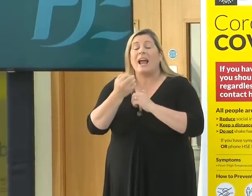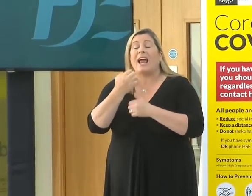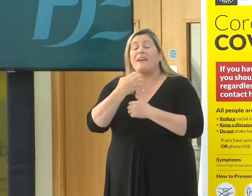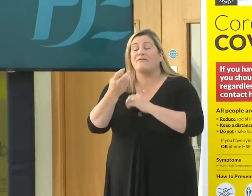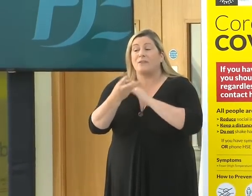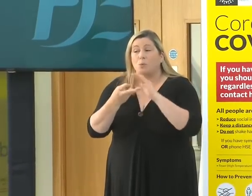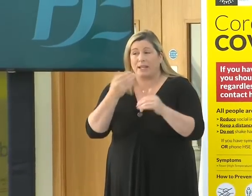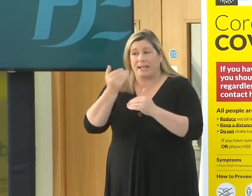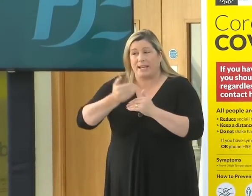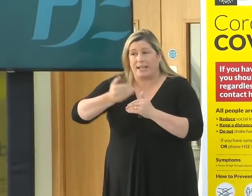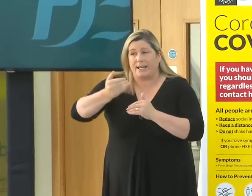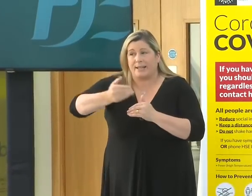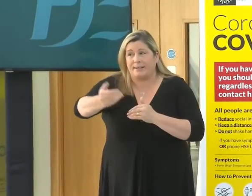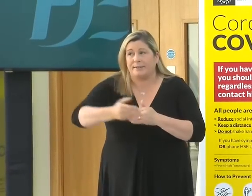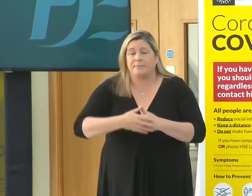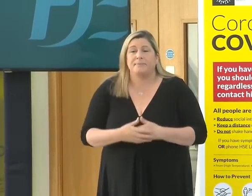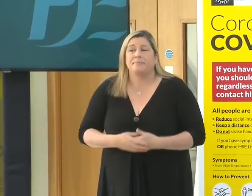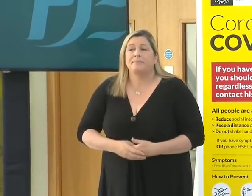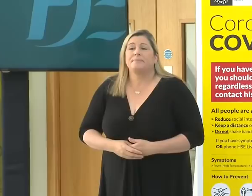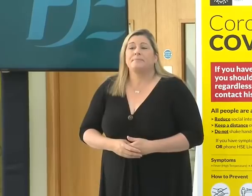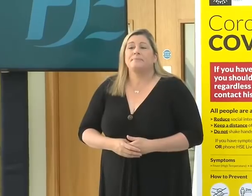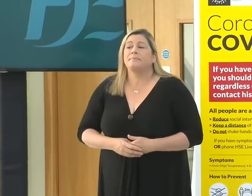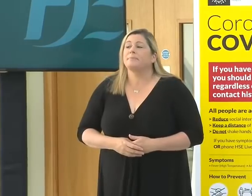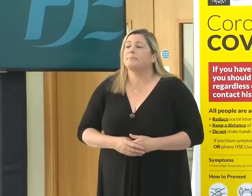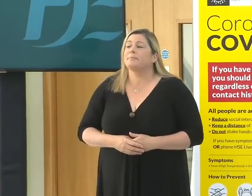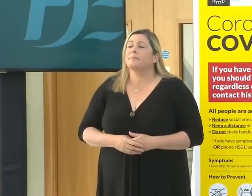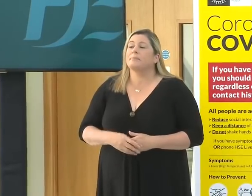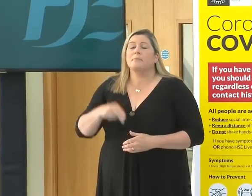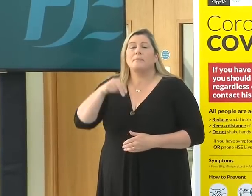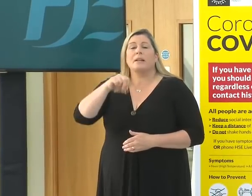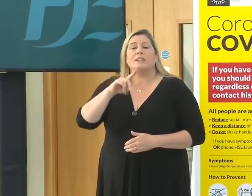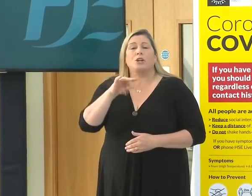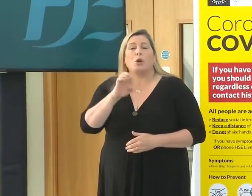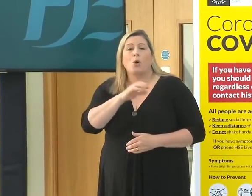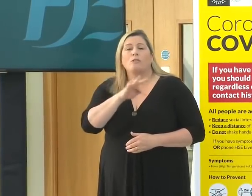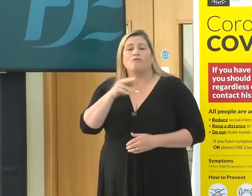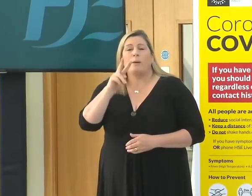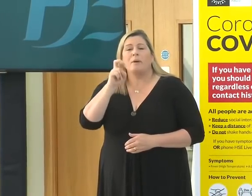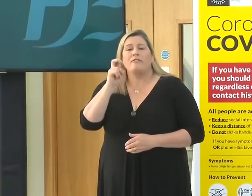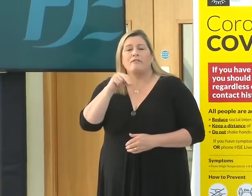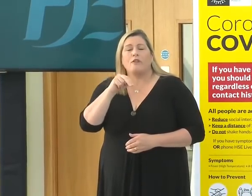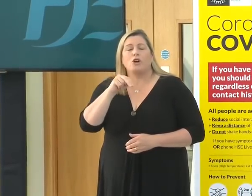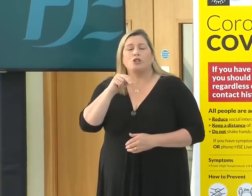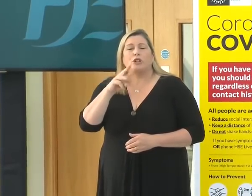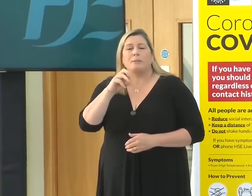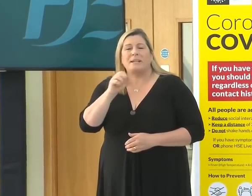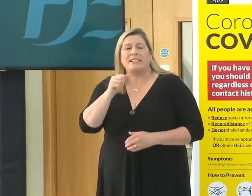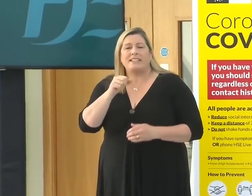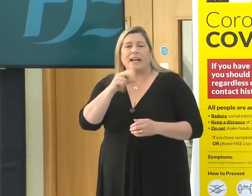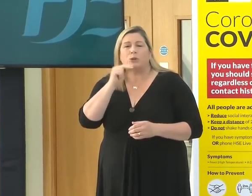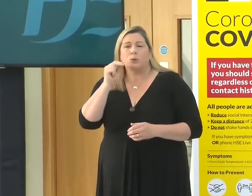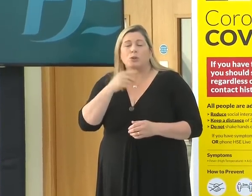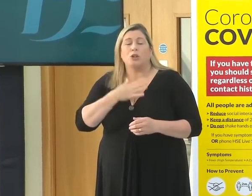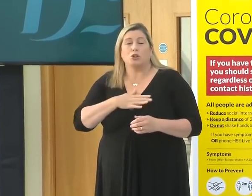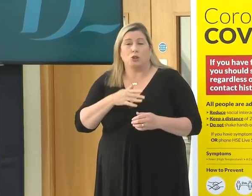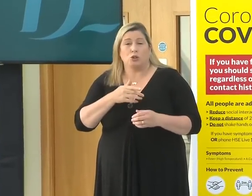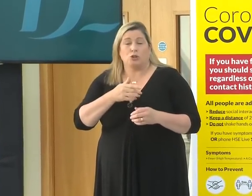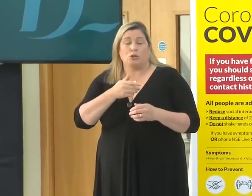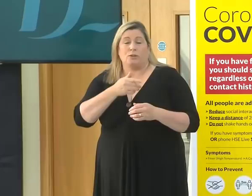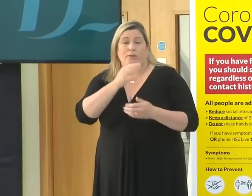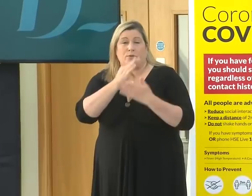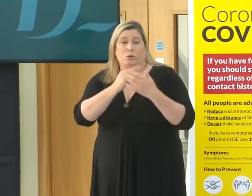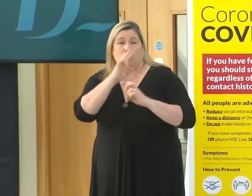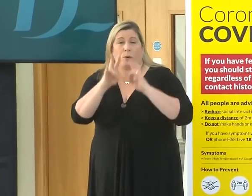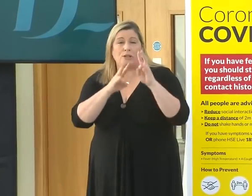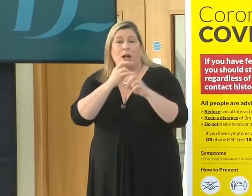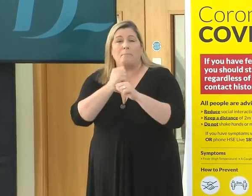basis. Okay, Nicole. Nicole Gernon from Virgin Media News. Just a question in relation to, a couple of questions in relation to